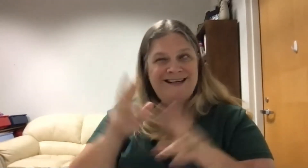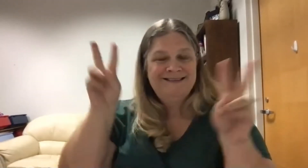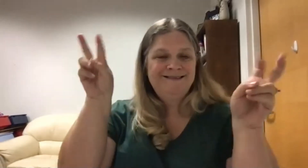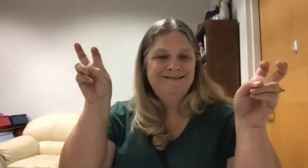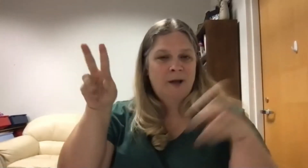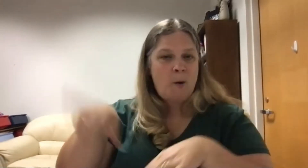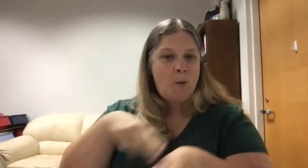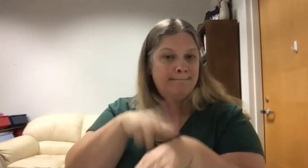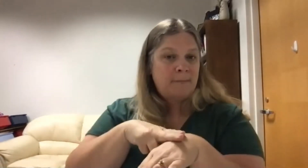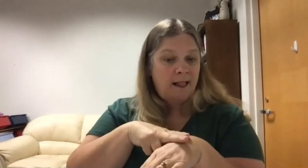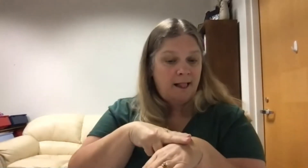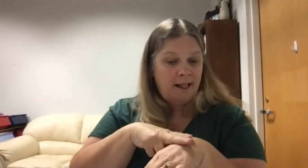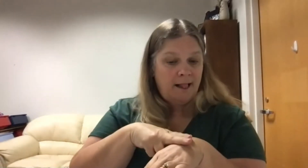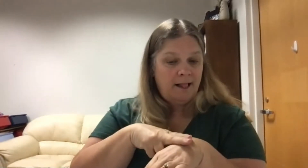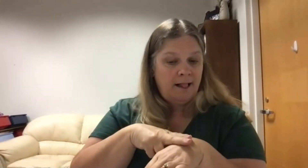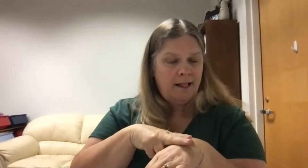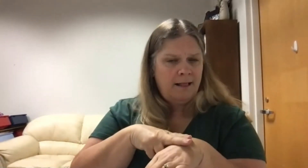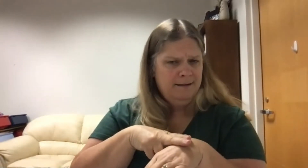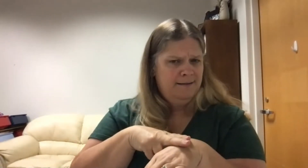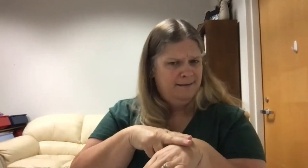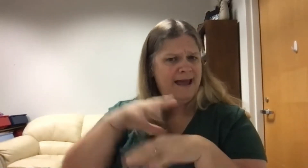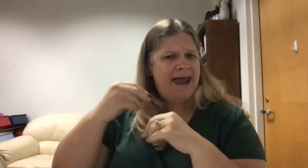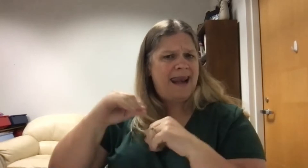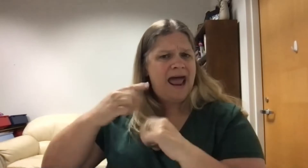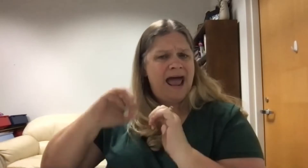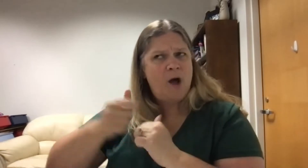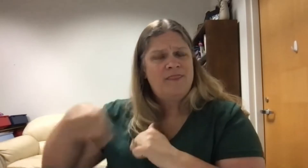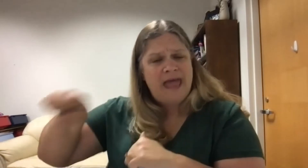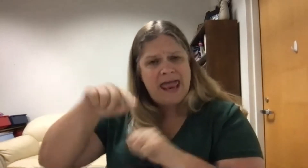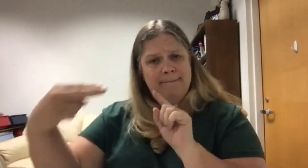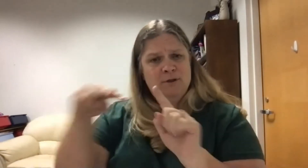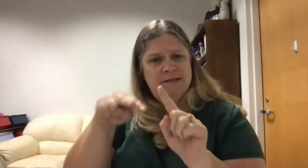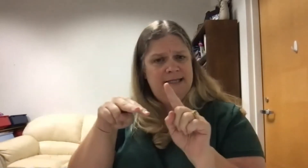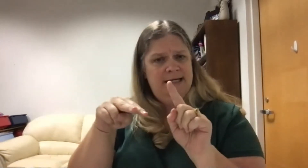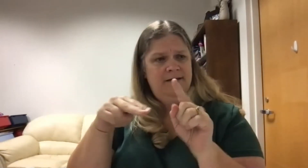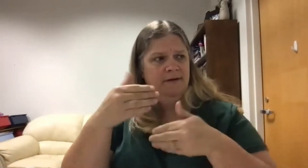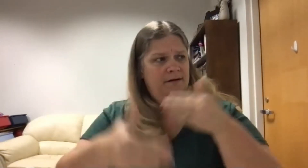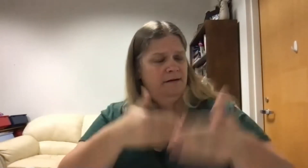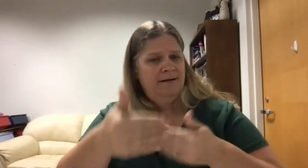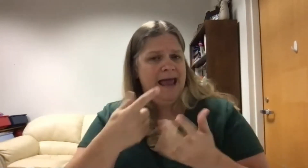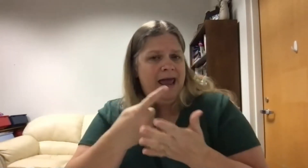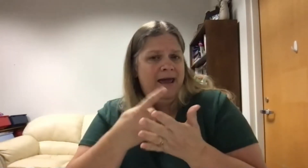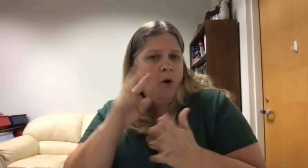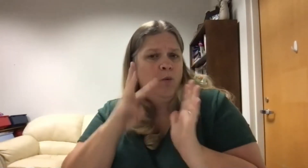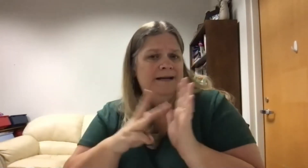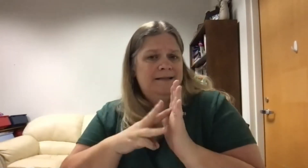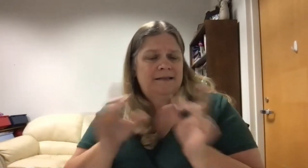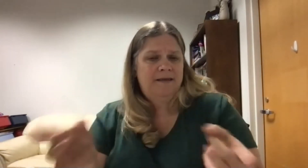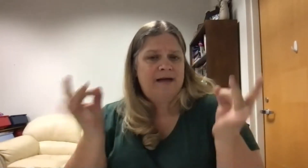Think about those two older sons that were normal and how they